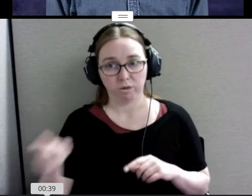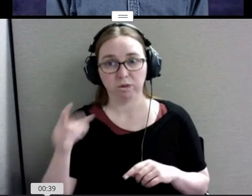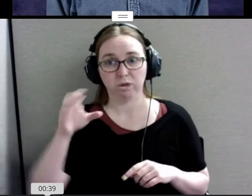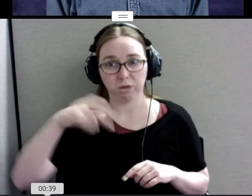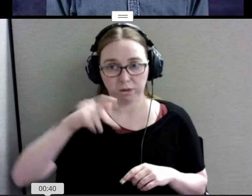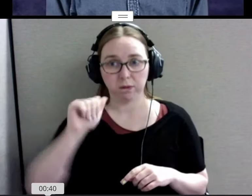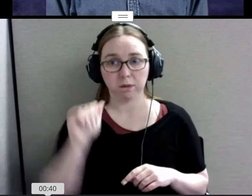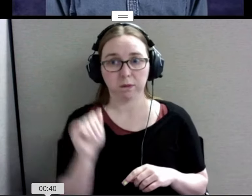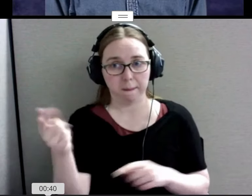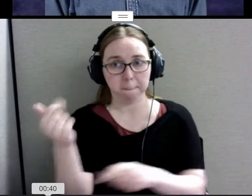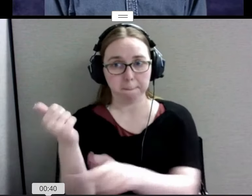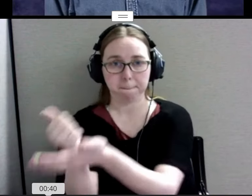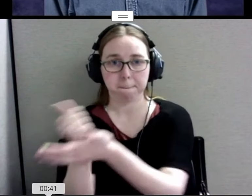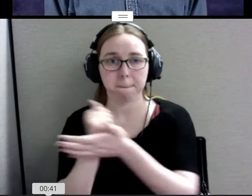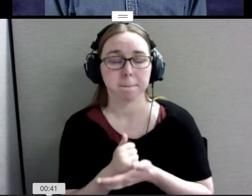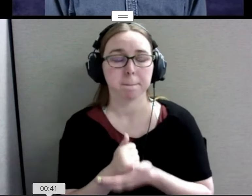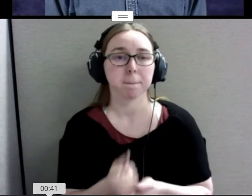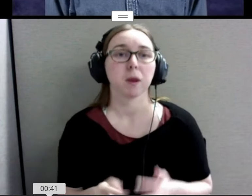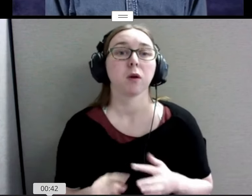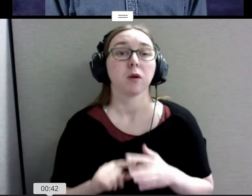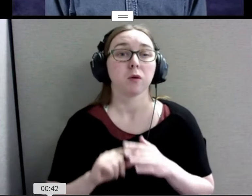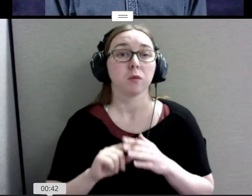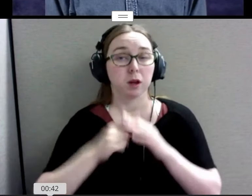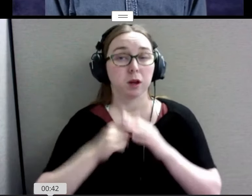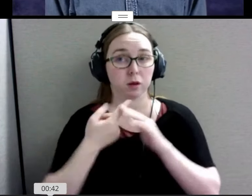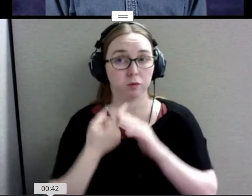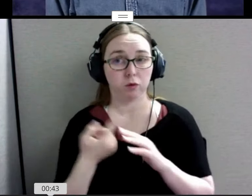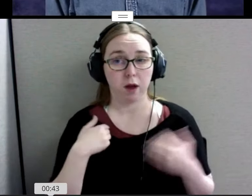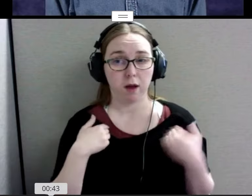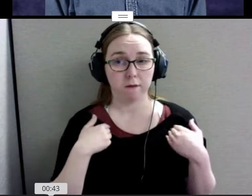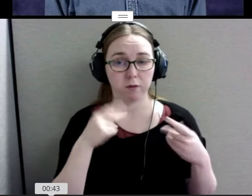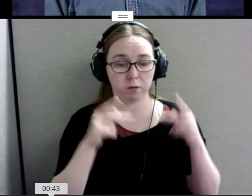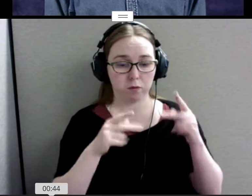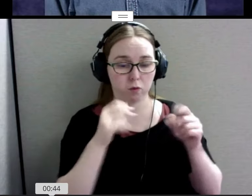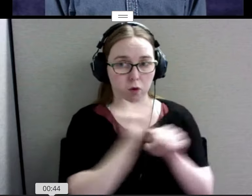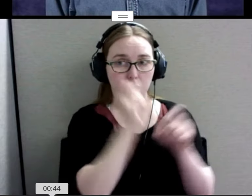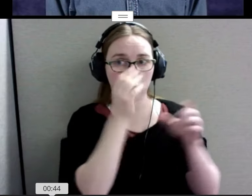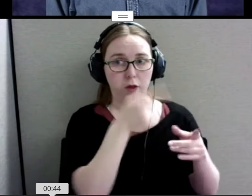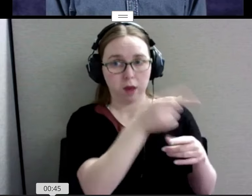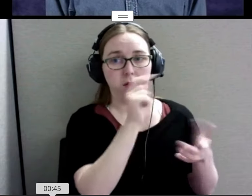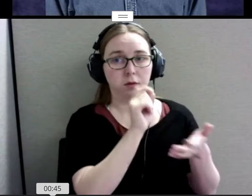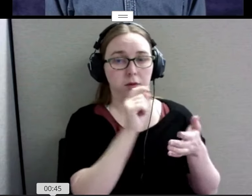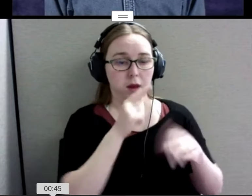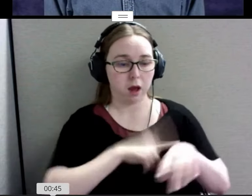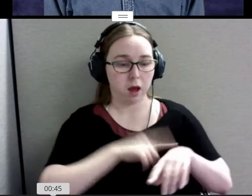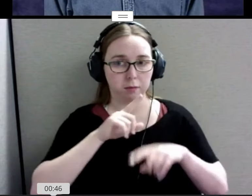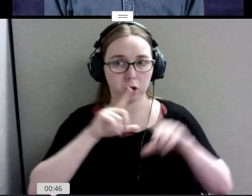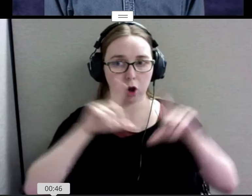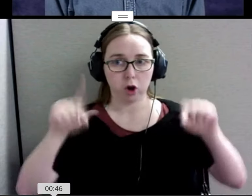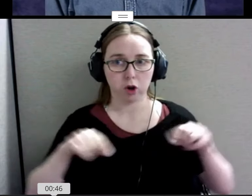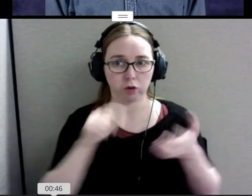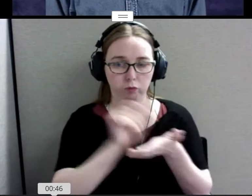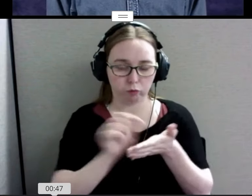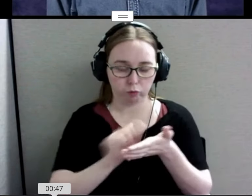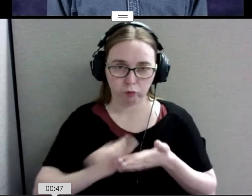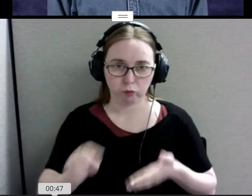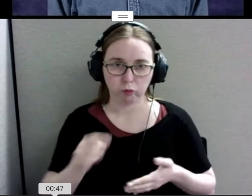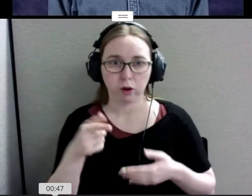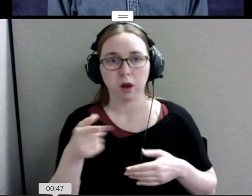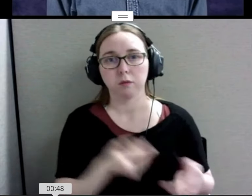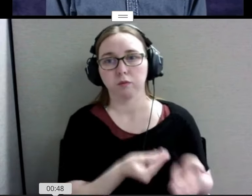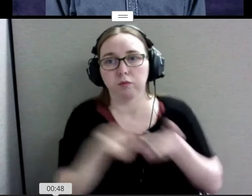in the beginning is that you have an individual who will fill out a time card, and then that time card has to be taken to be approved by somebody who